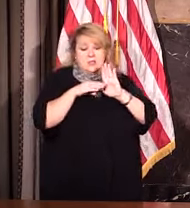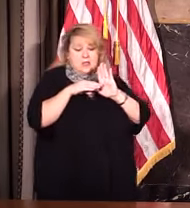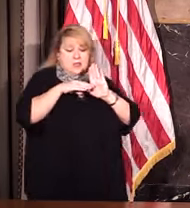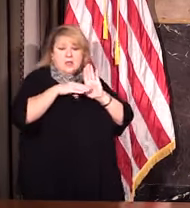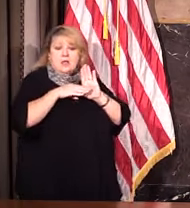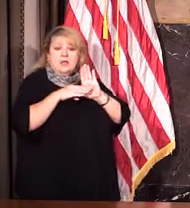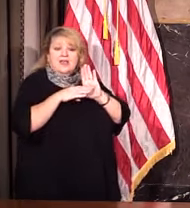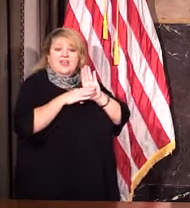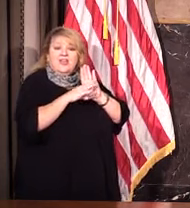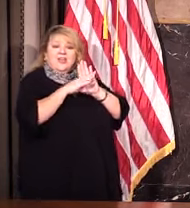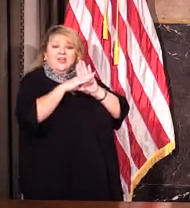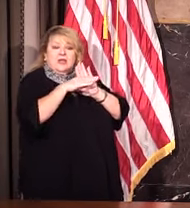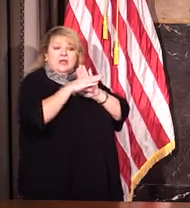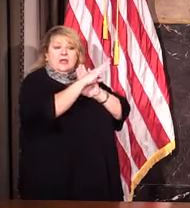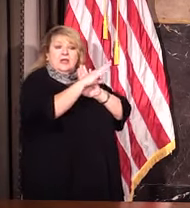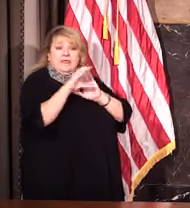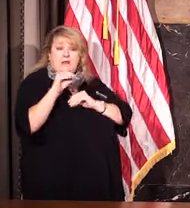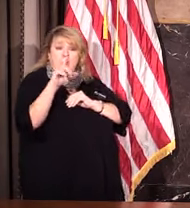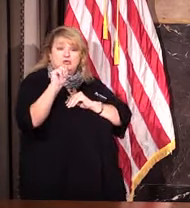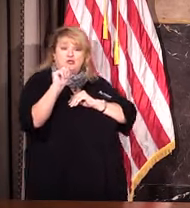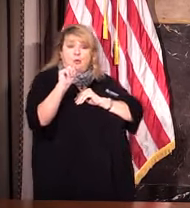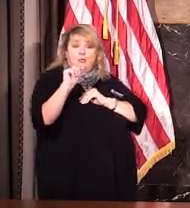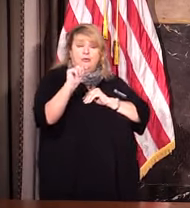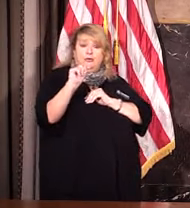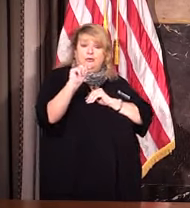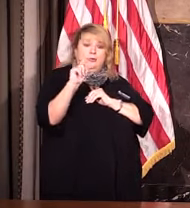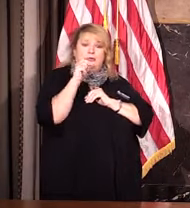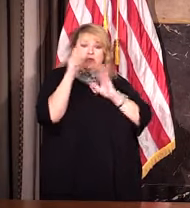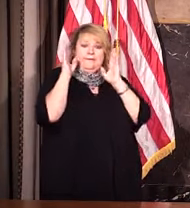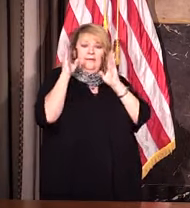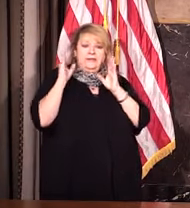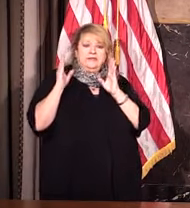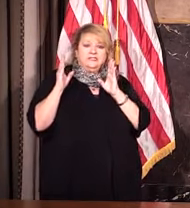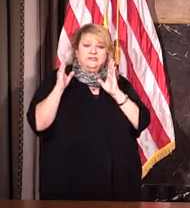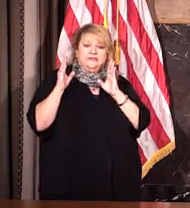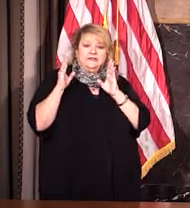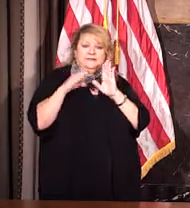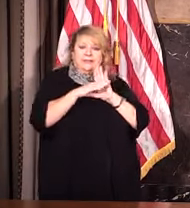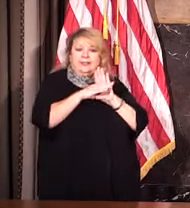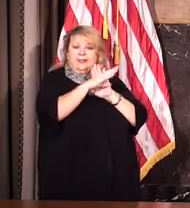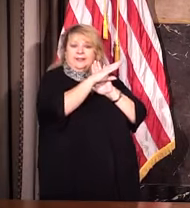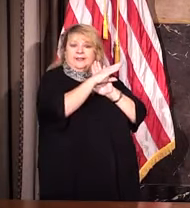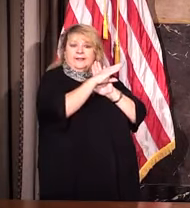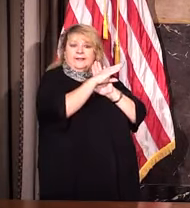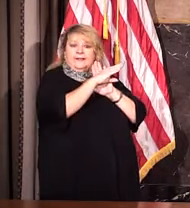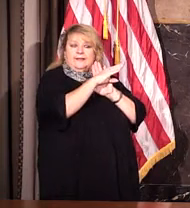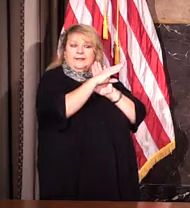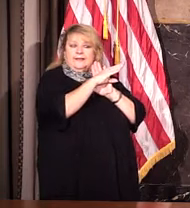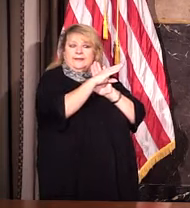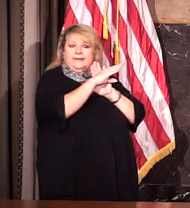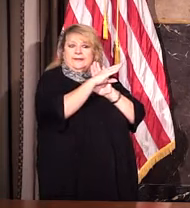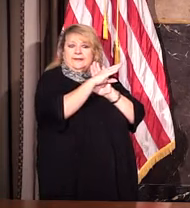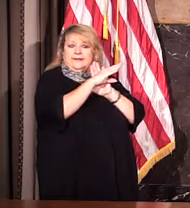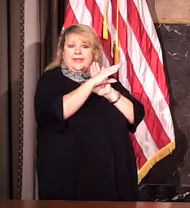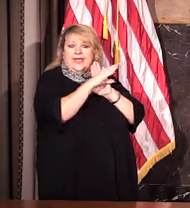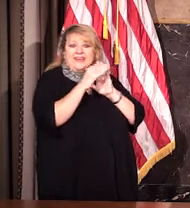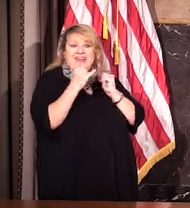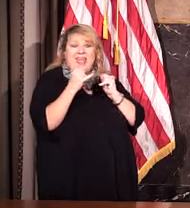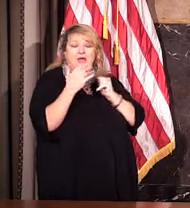in October, and if you add to them in November, that means that the amount of ICU patients could be in the